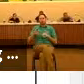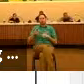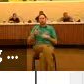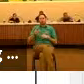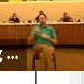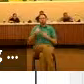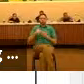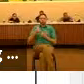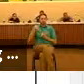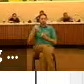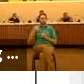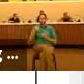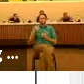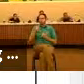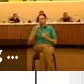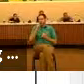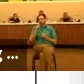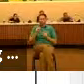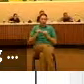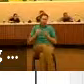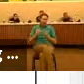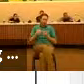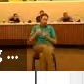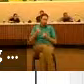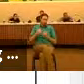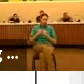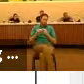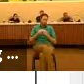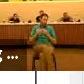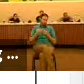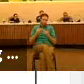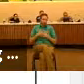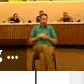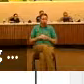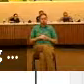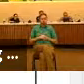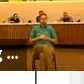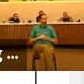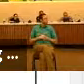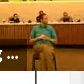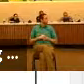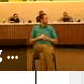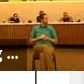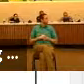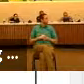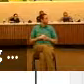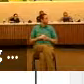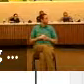Anyways, I mean, it's also clearly separated by that throughway. So.